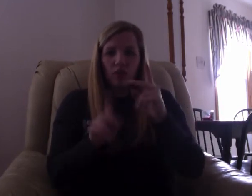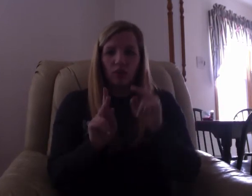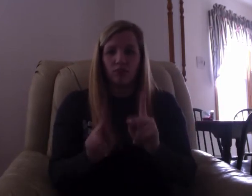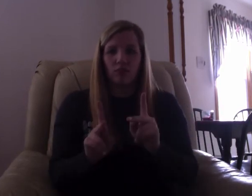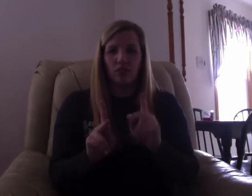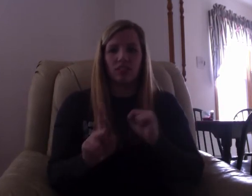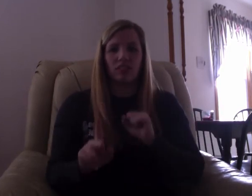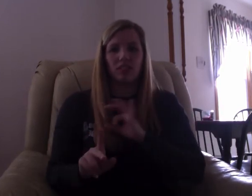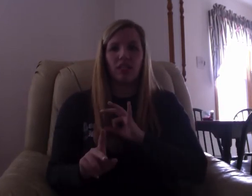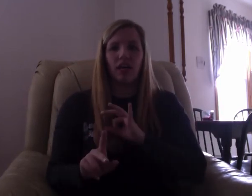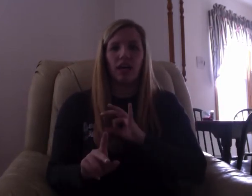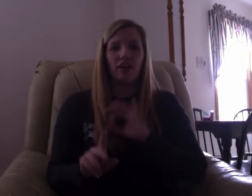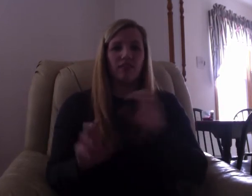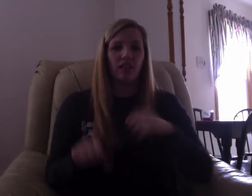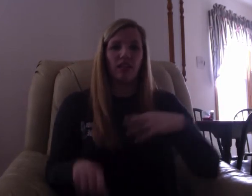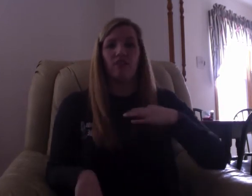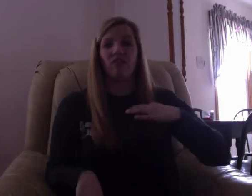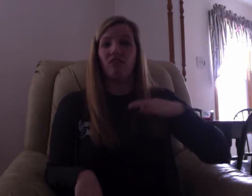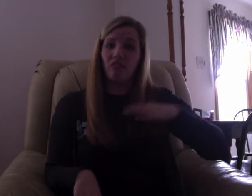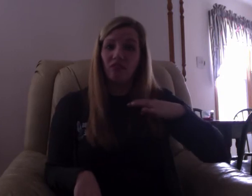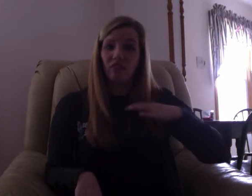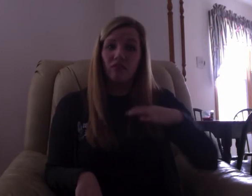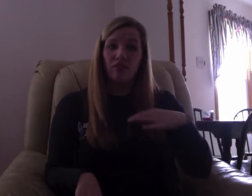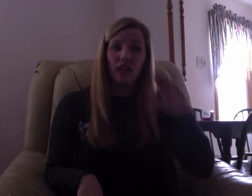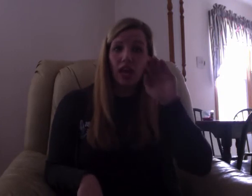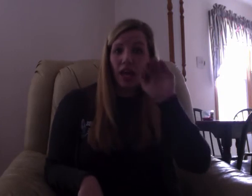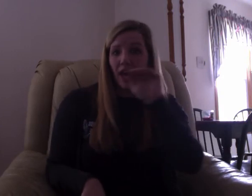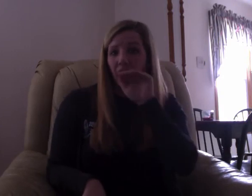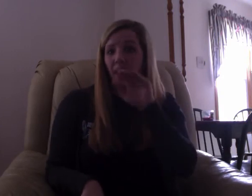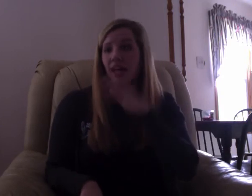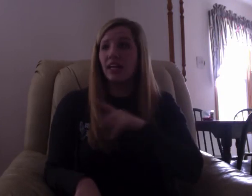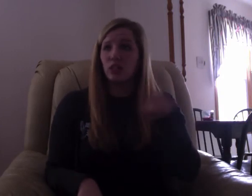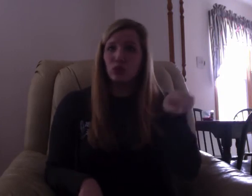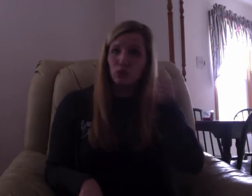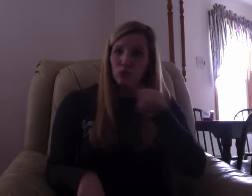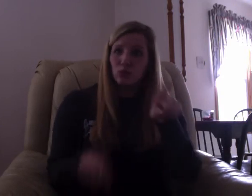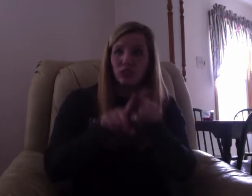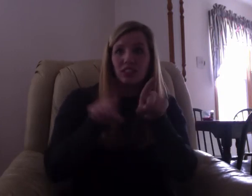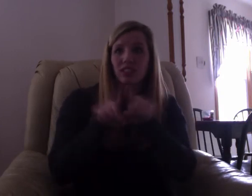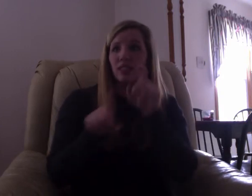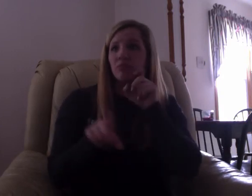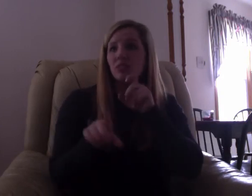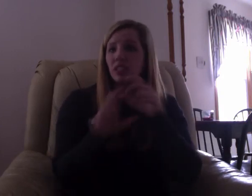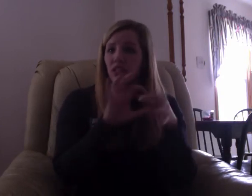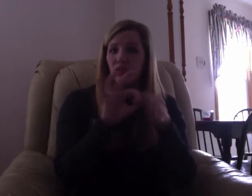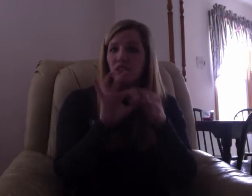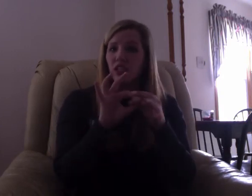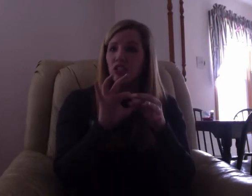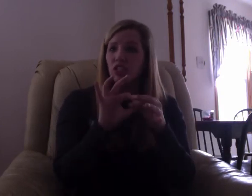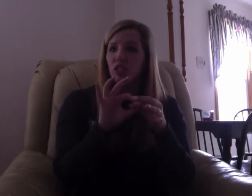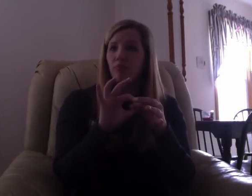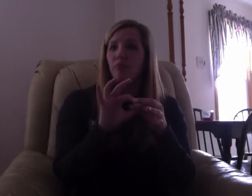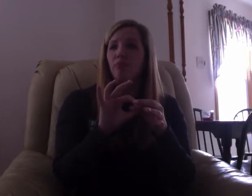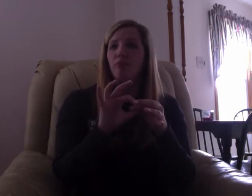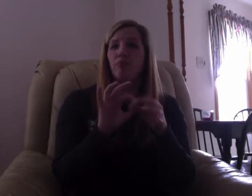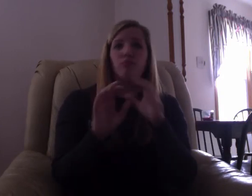to voluntarily come up and say, yes, I'm in a same-sex relationship, please don't fire me, or be biased towards me, don't